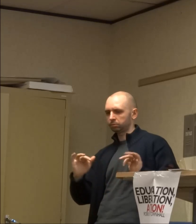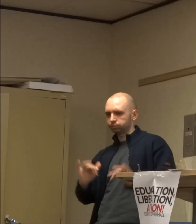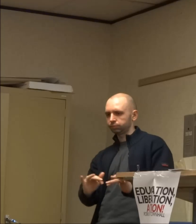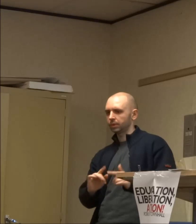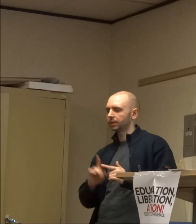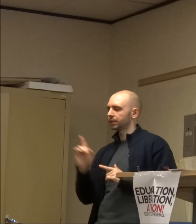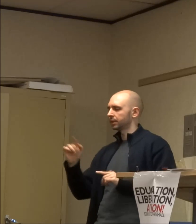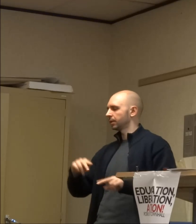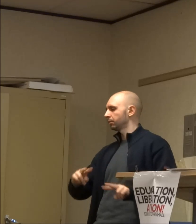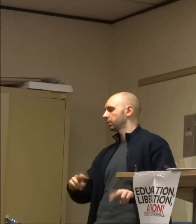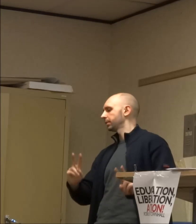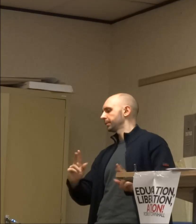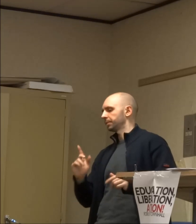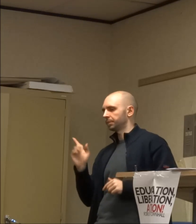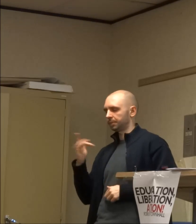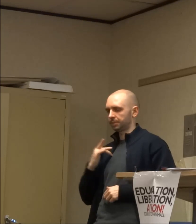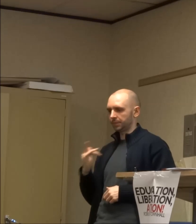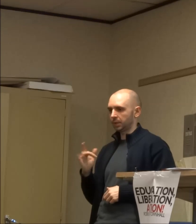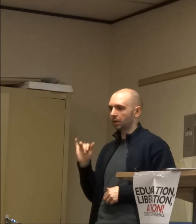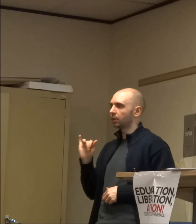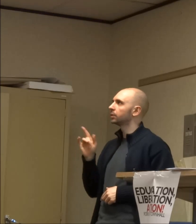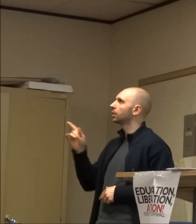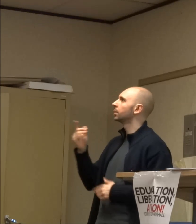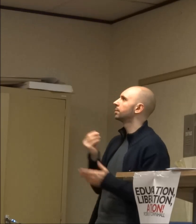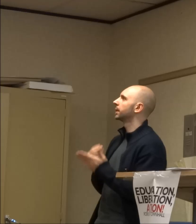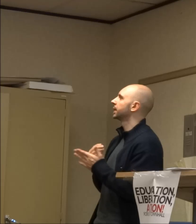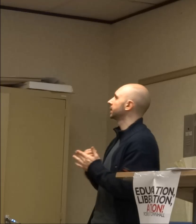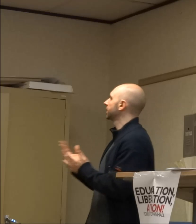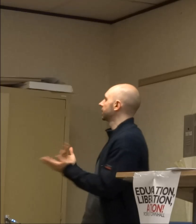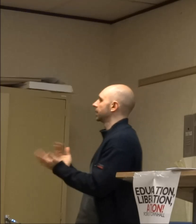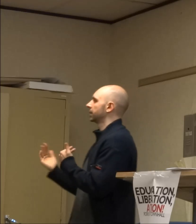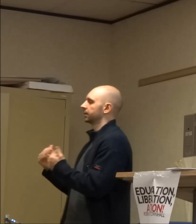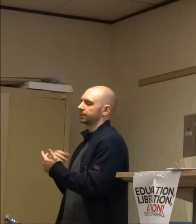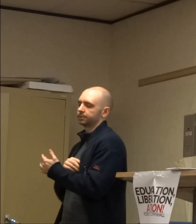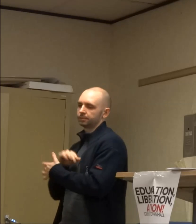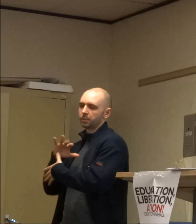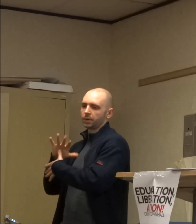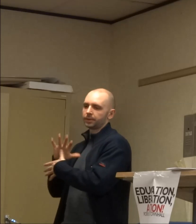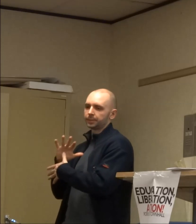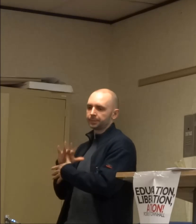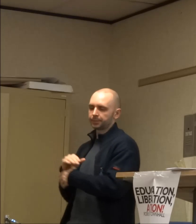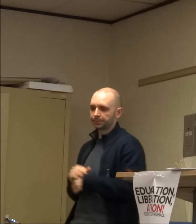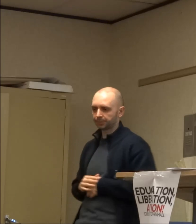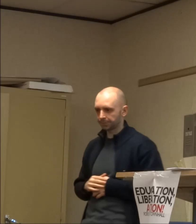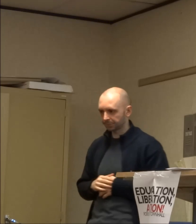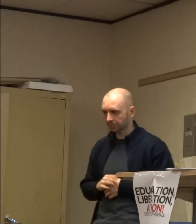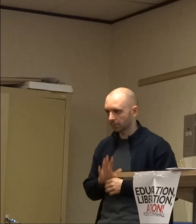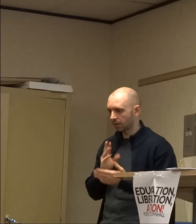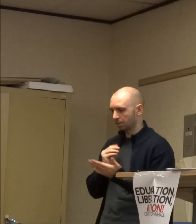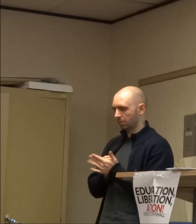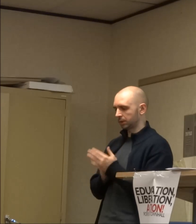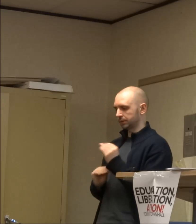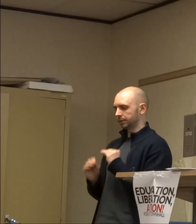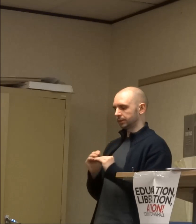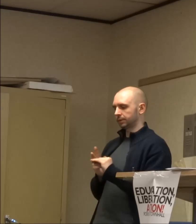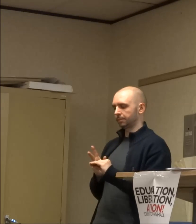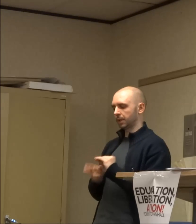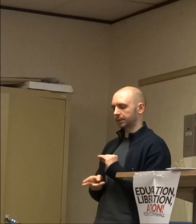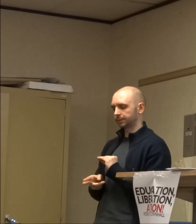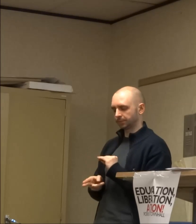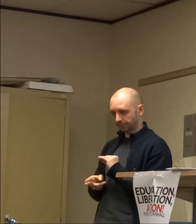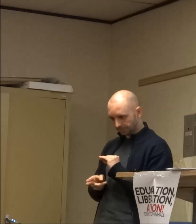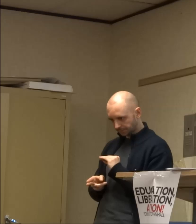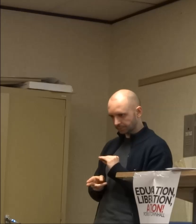university's benevolent acts of charity. The language of efficiency, budget saving, and cuts to